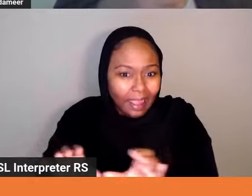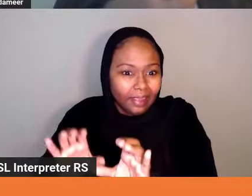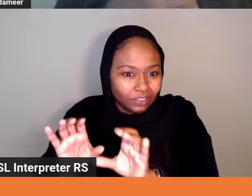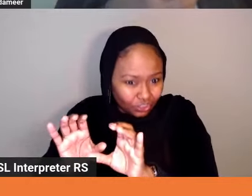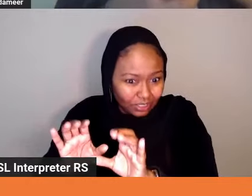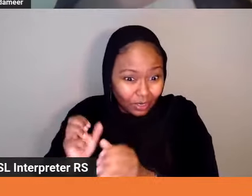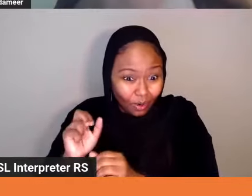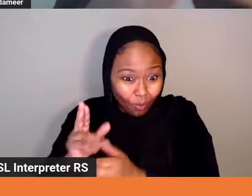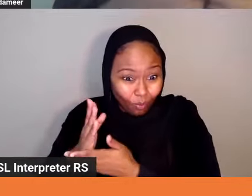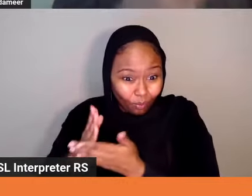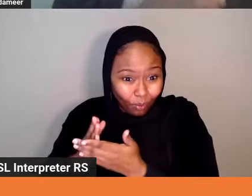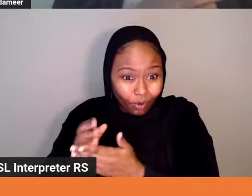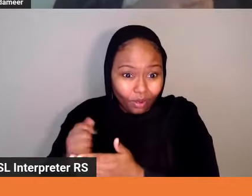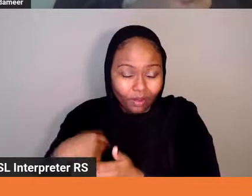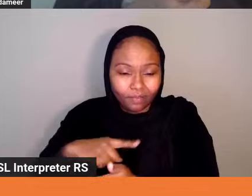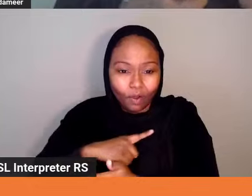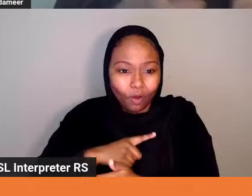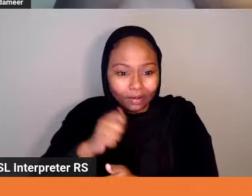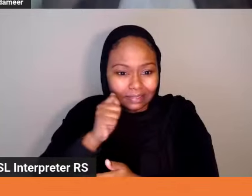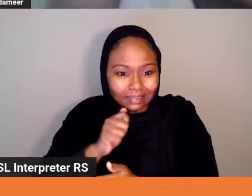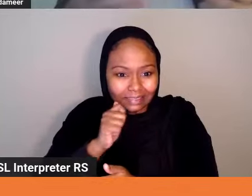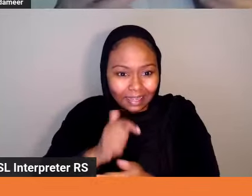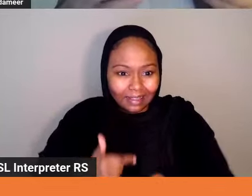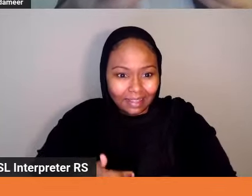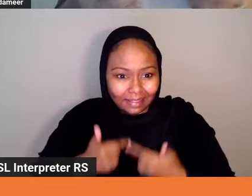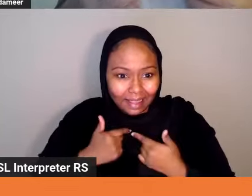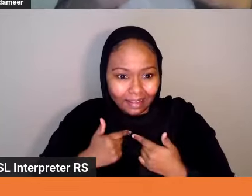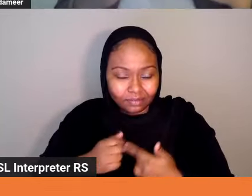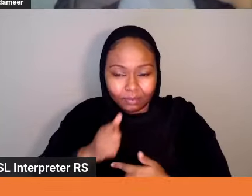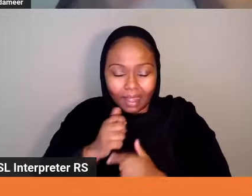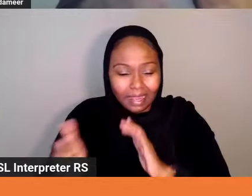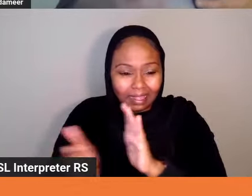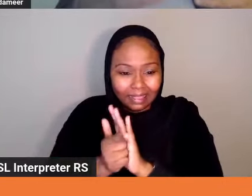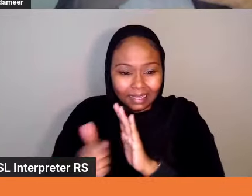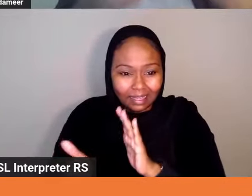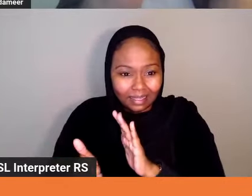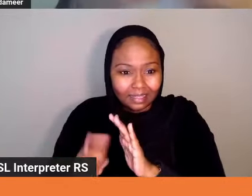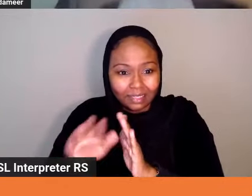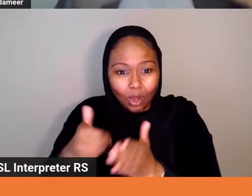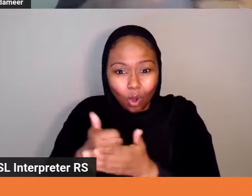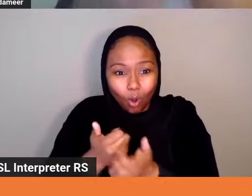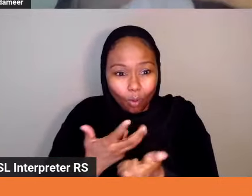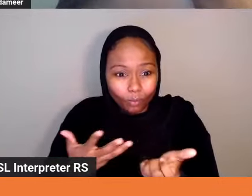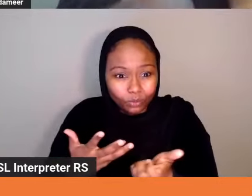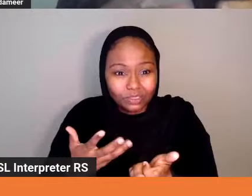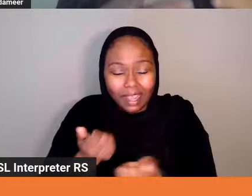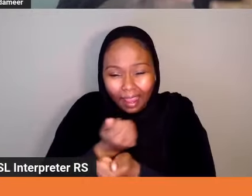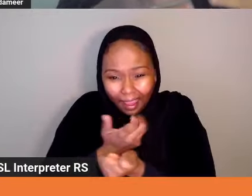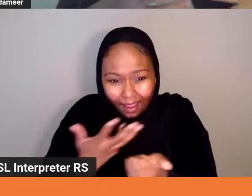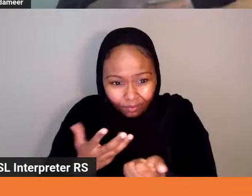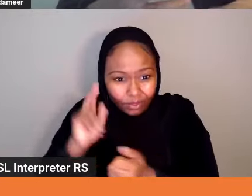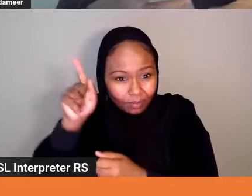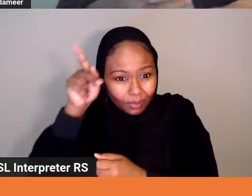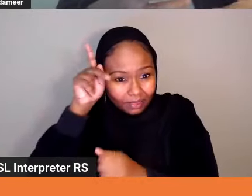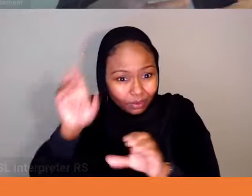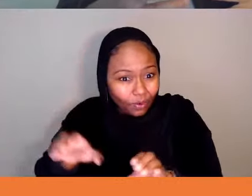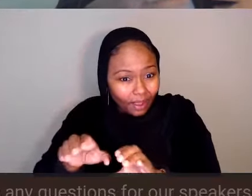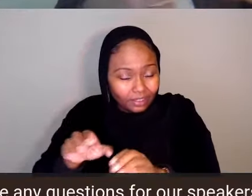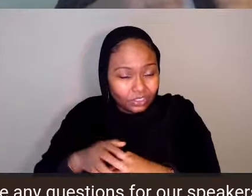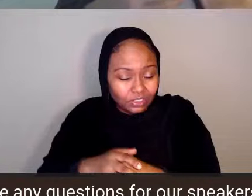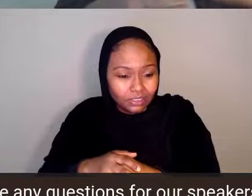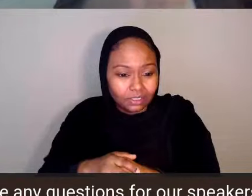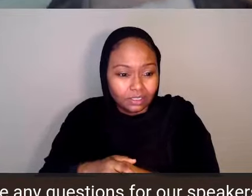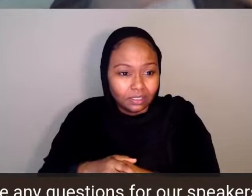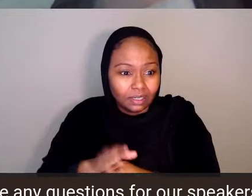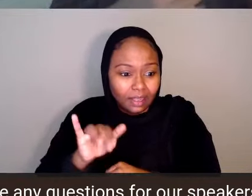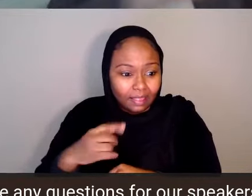part of our daily life by illegalizing almost every political action that